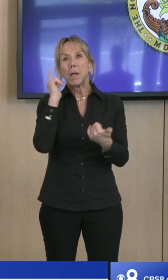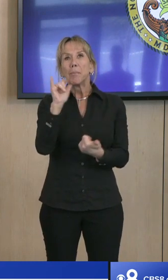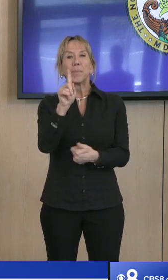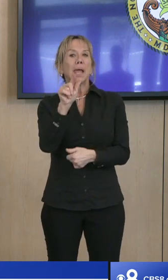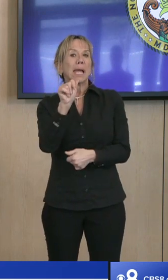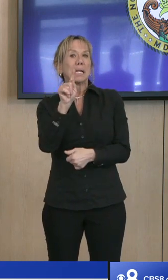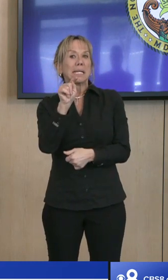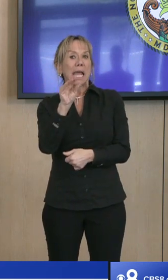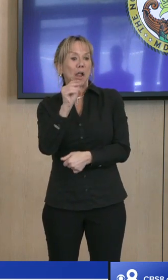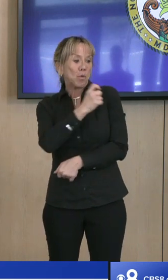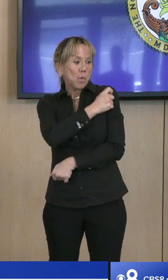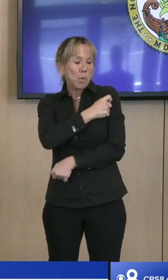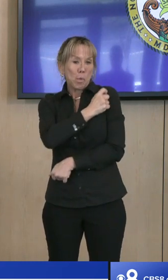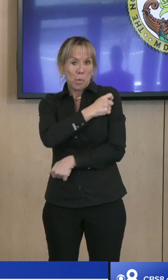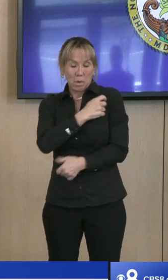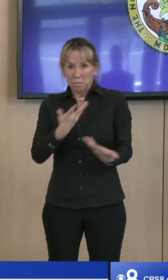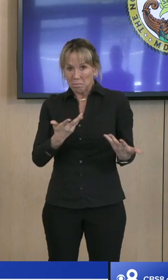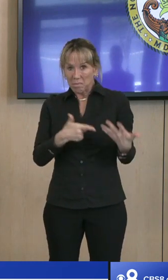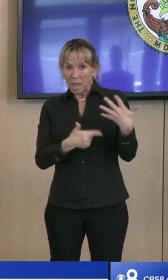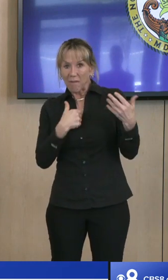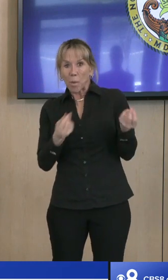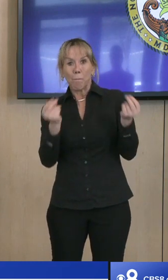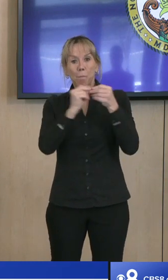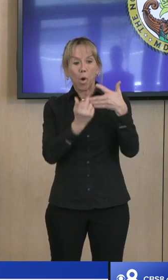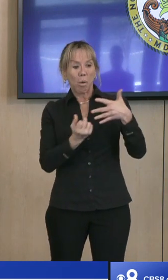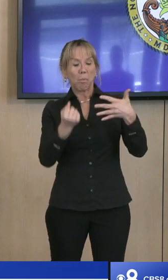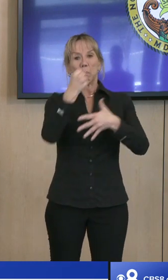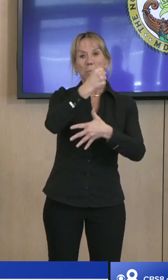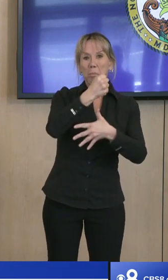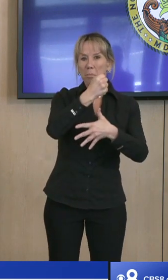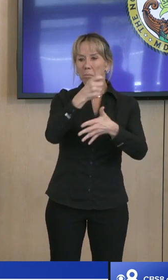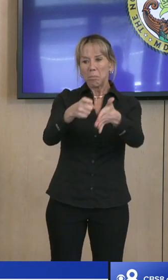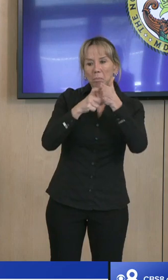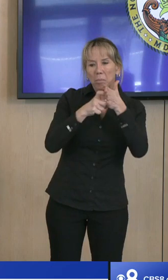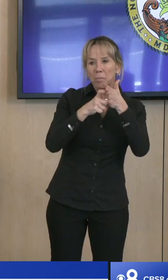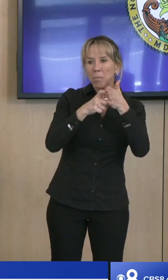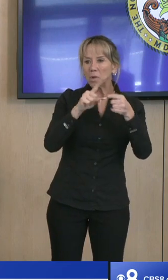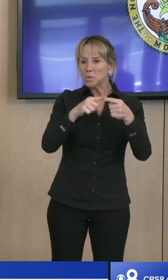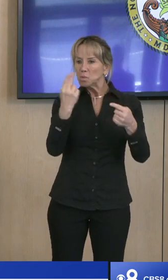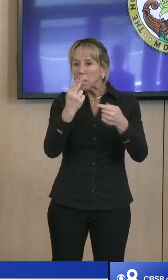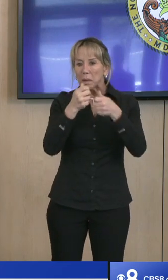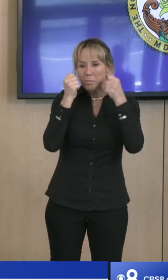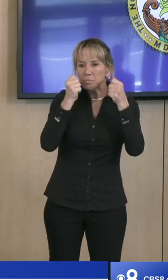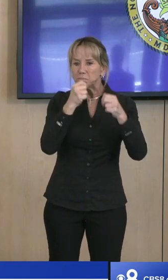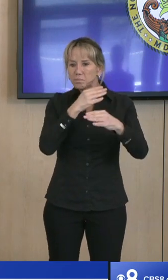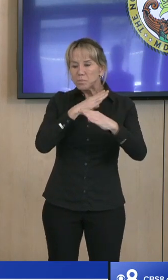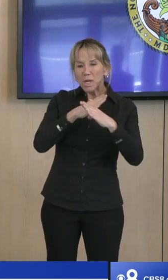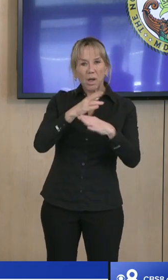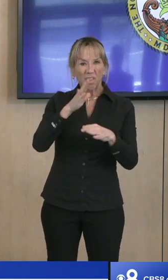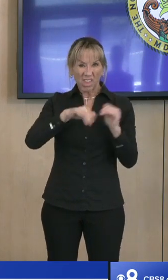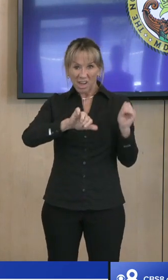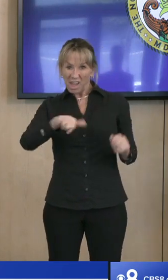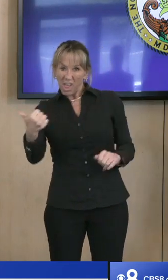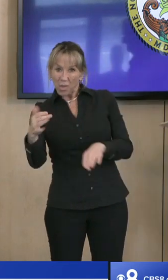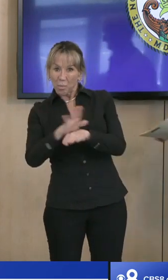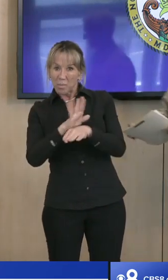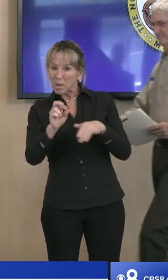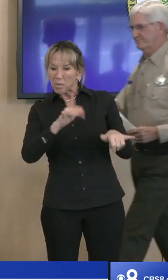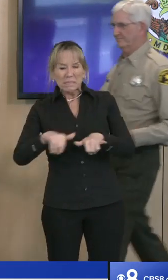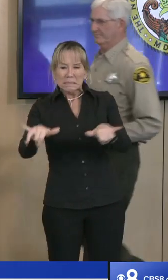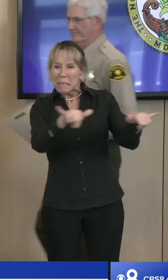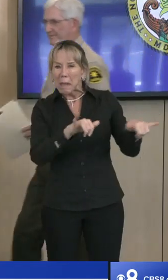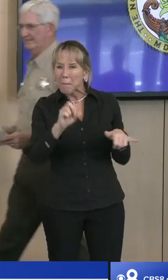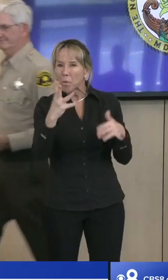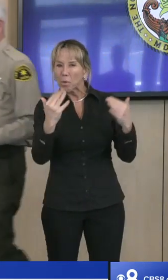parlor, for instance, have higher priority than another type of business? I'll let Sheriff Gore answer